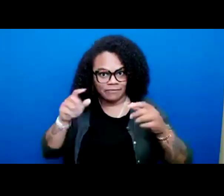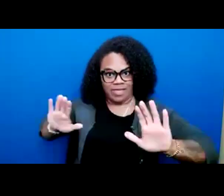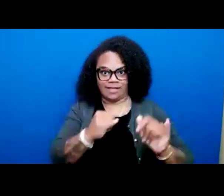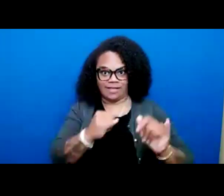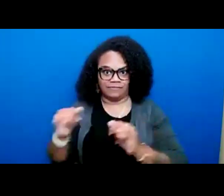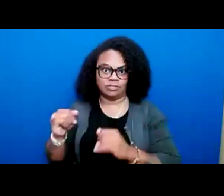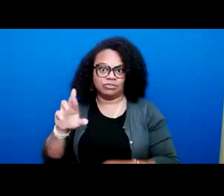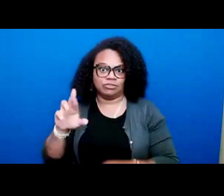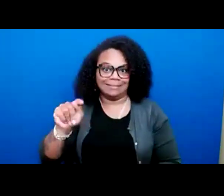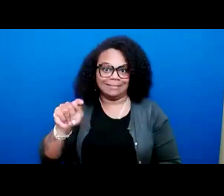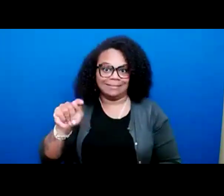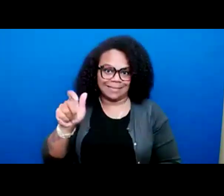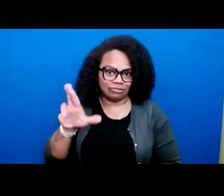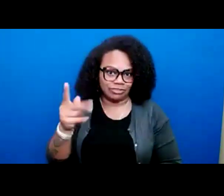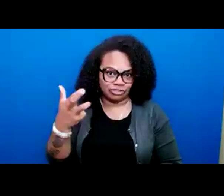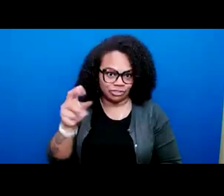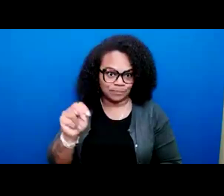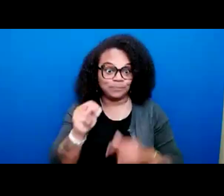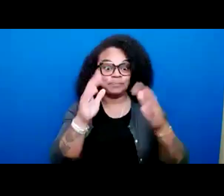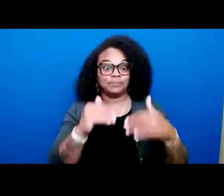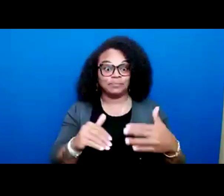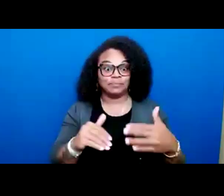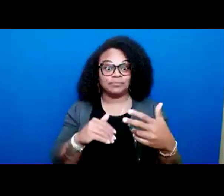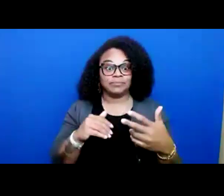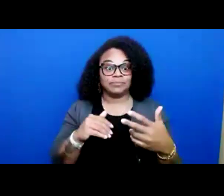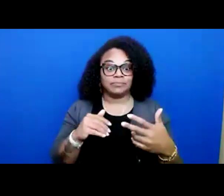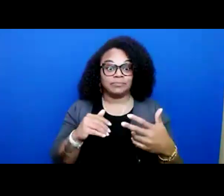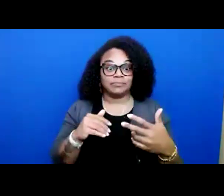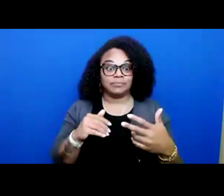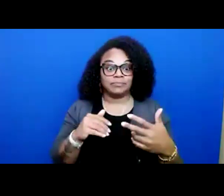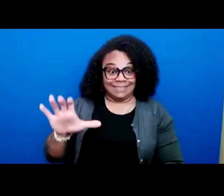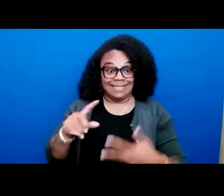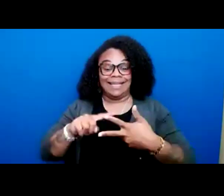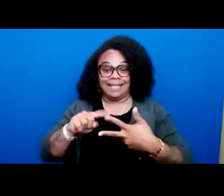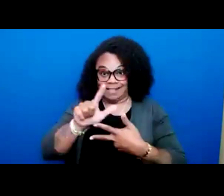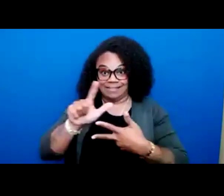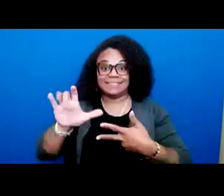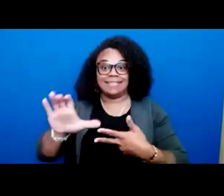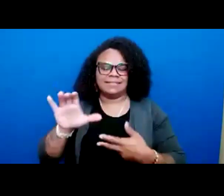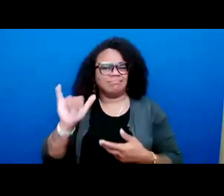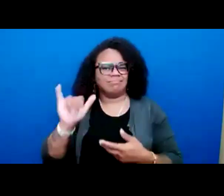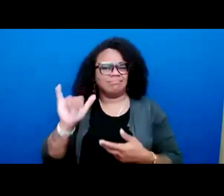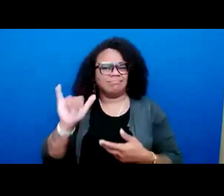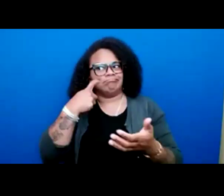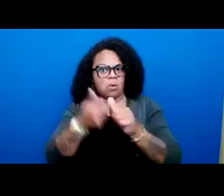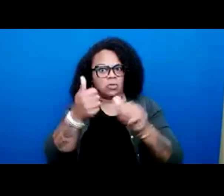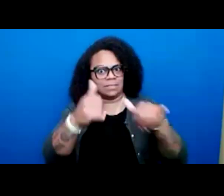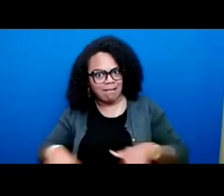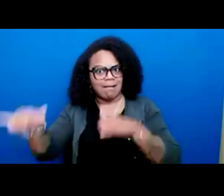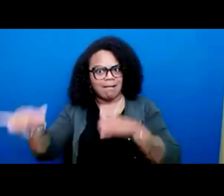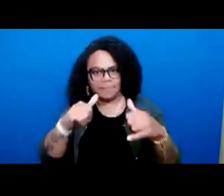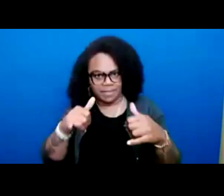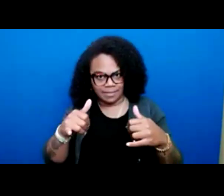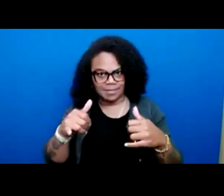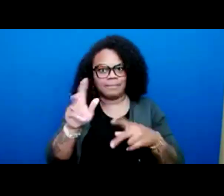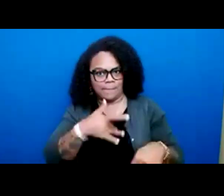LLCs, limited liability companies. I would say that this is the most common entity that people are using these days when they're setting up entities, at least in